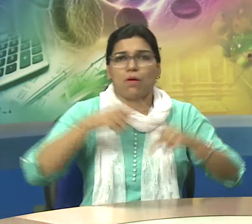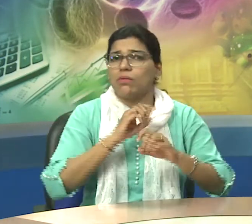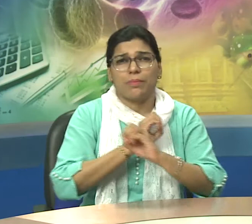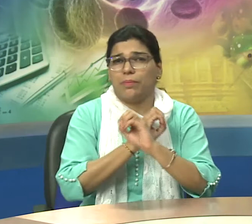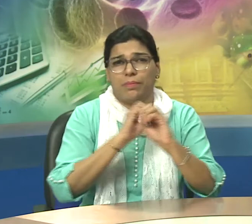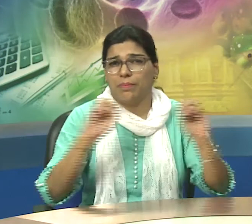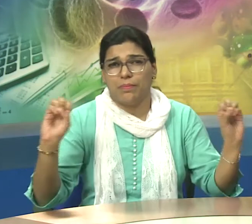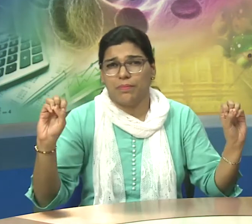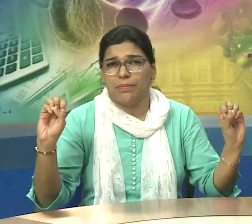Bismillah Khan